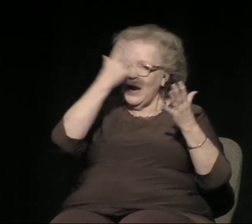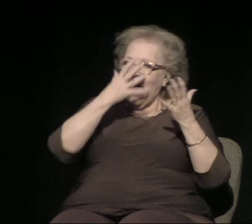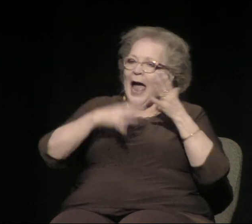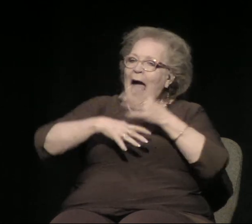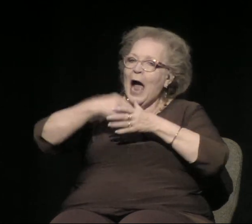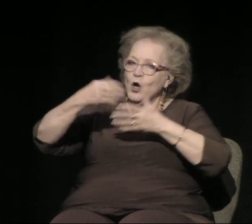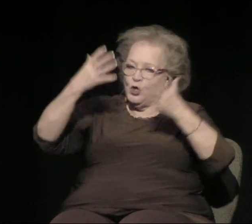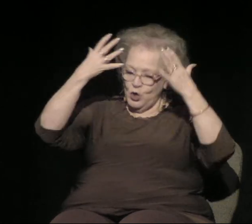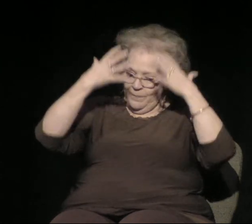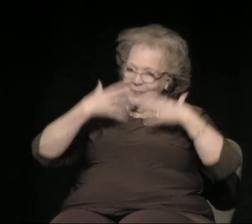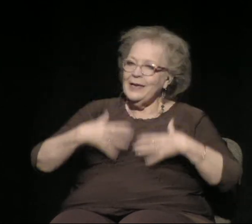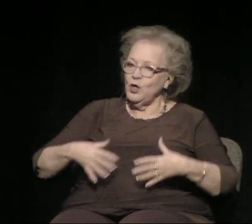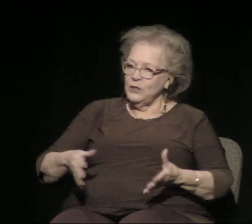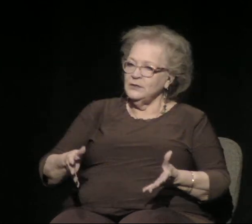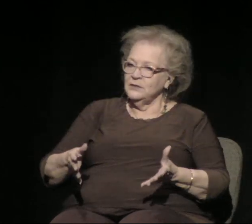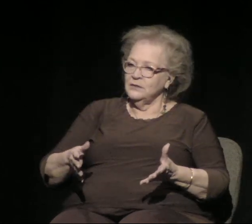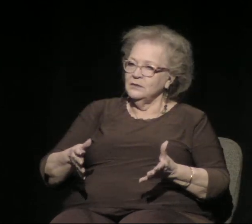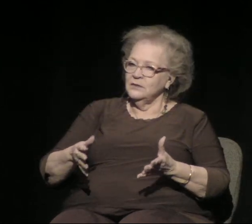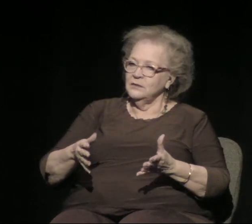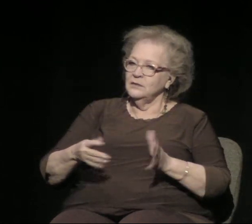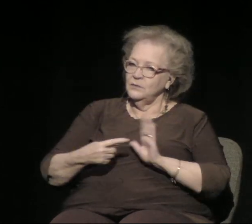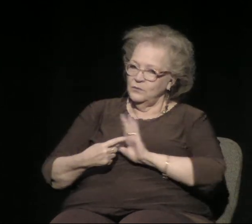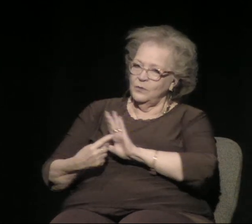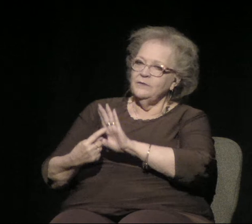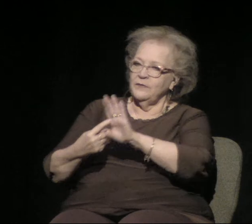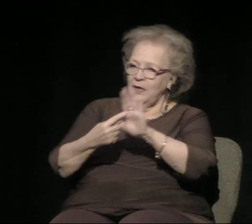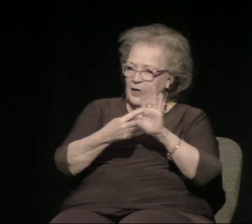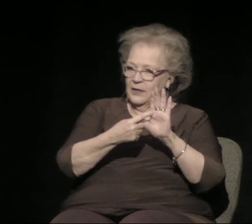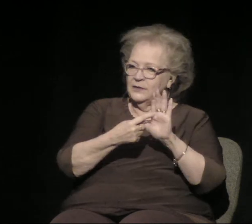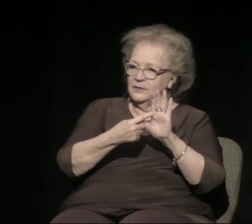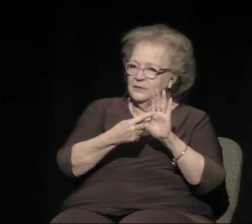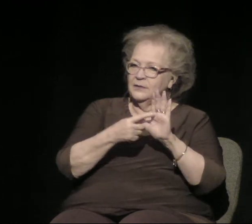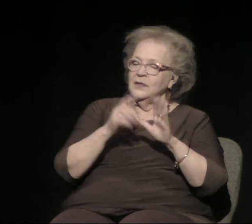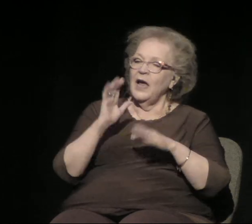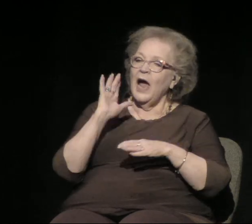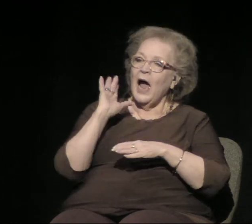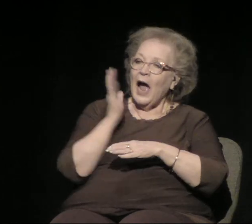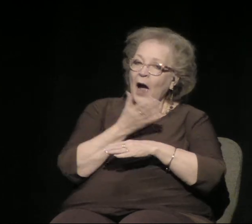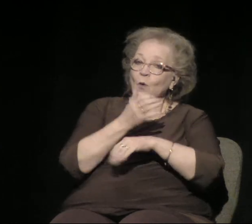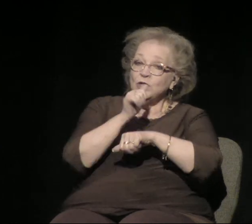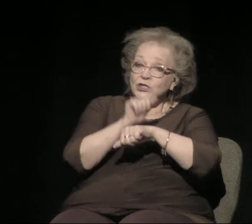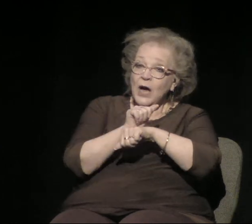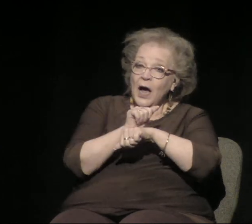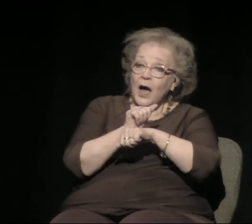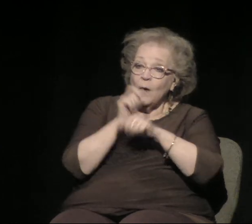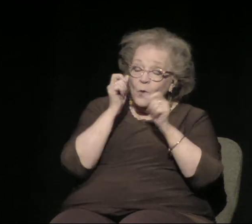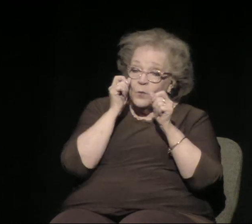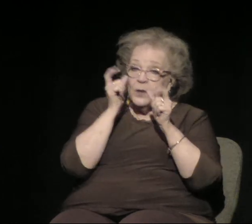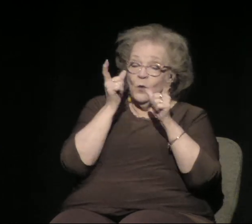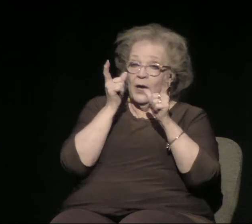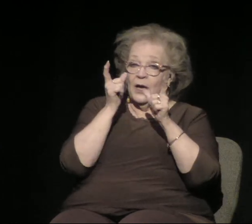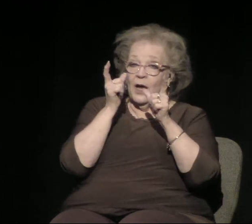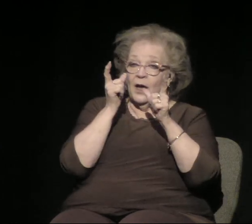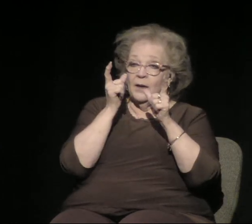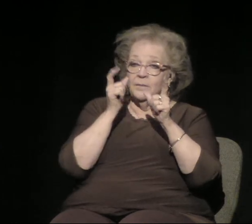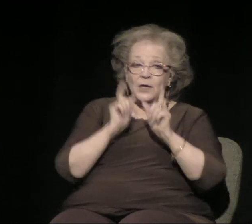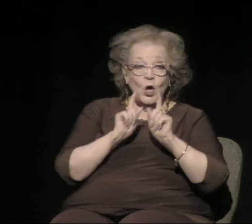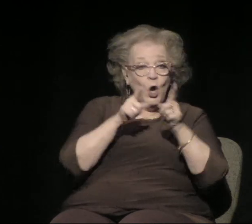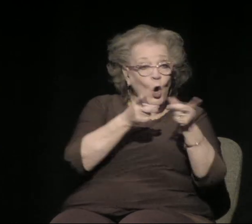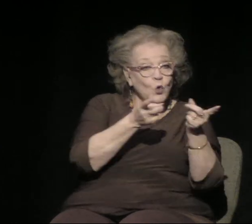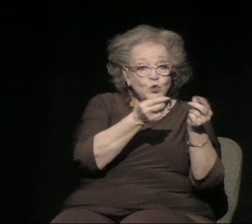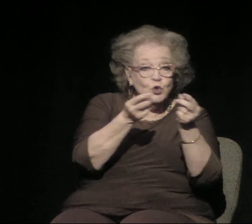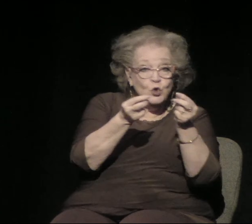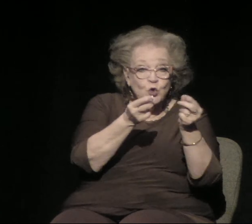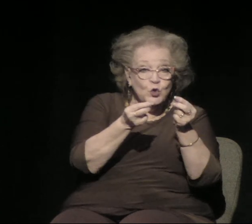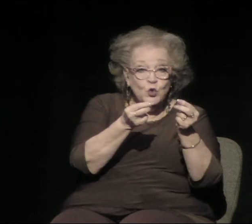Christ. And then abiding in Christ is our primary work. That our job when we wake up tomorrow morning is not to go do things